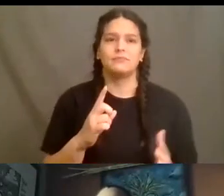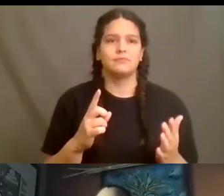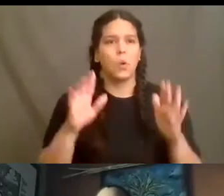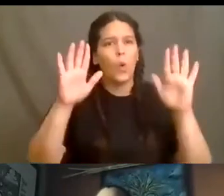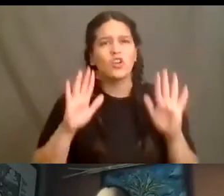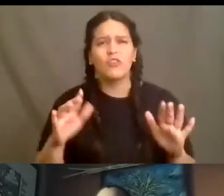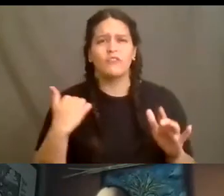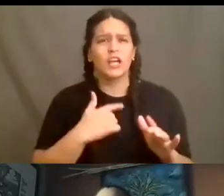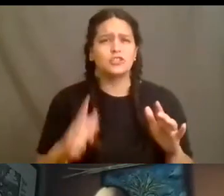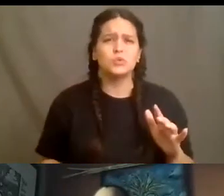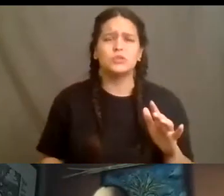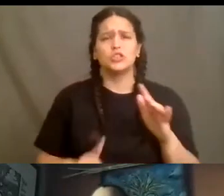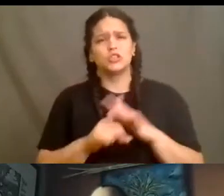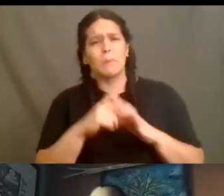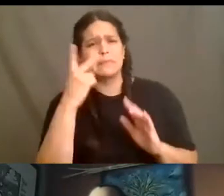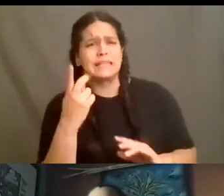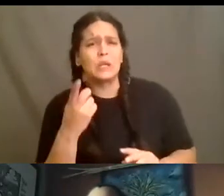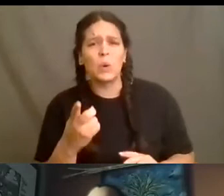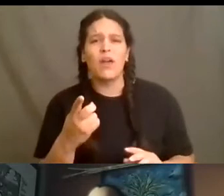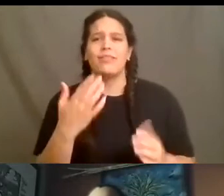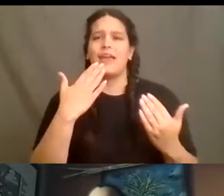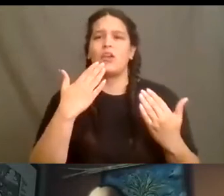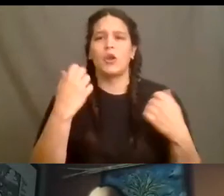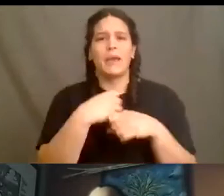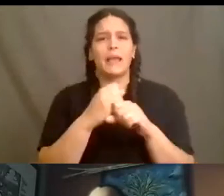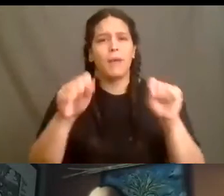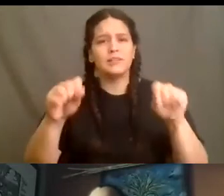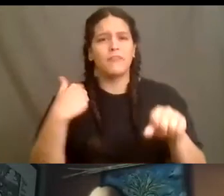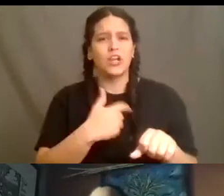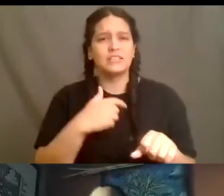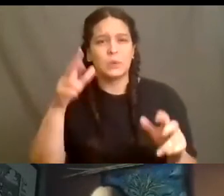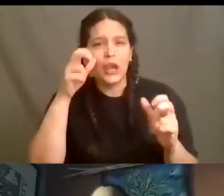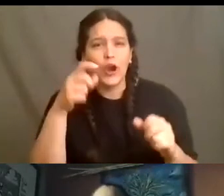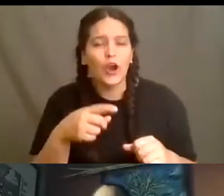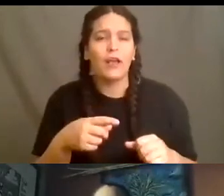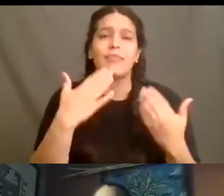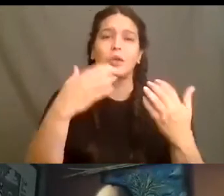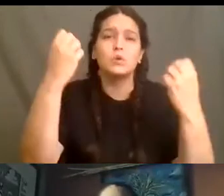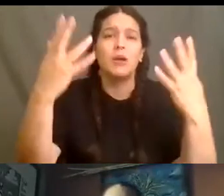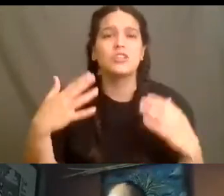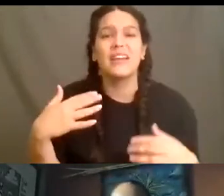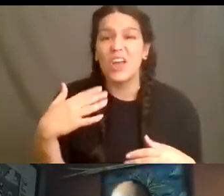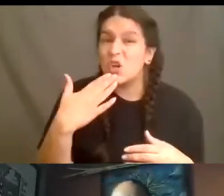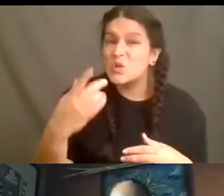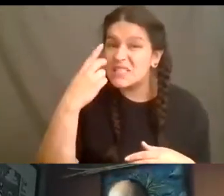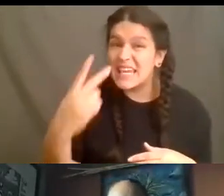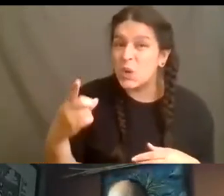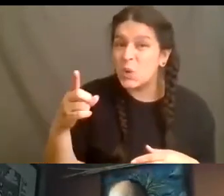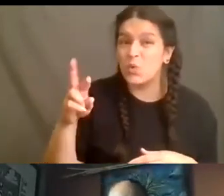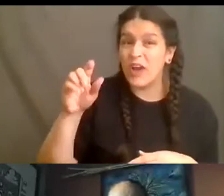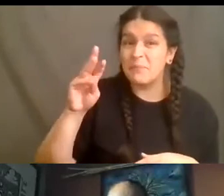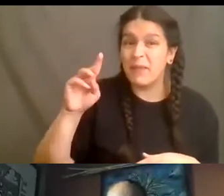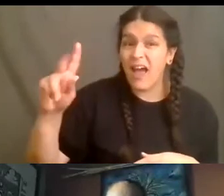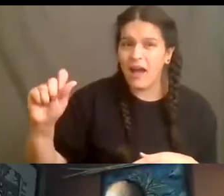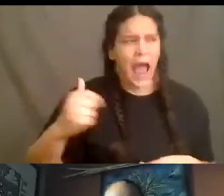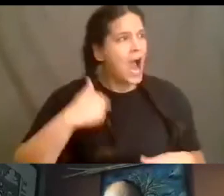Thank you for making it possible for us to hear her. Thank you so much. Good to see you, Radmilla. Good to see you too. I remember